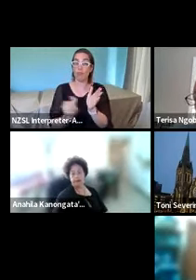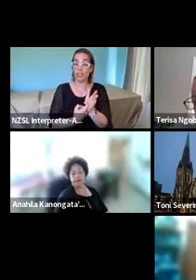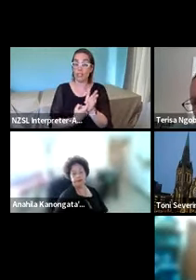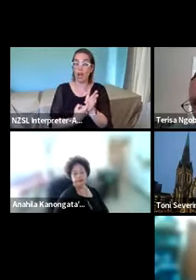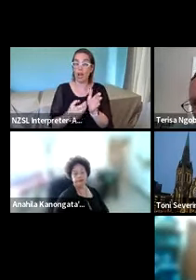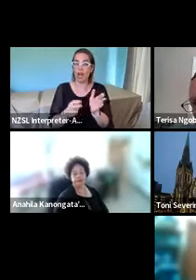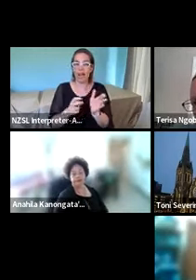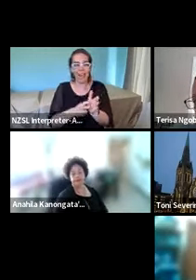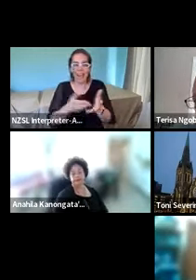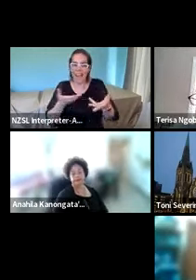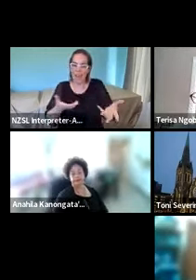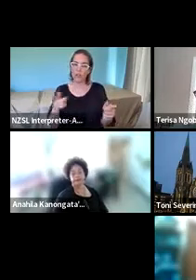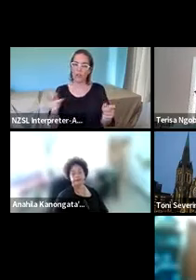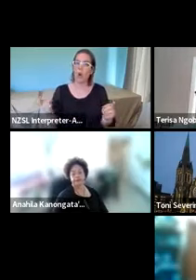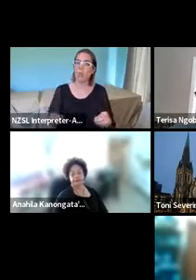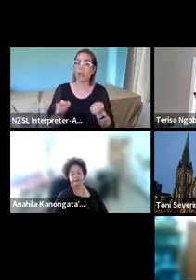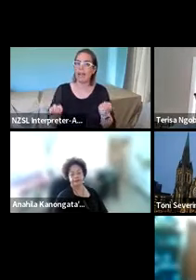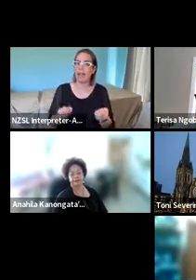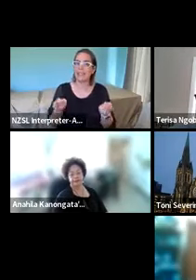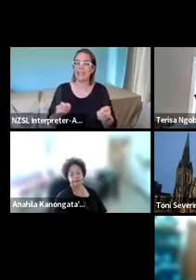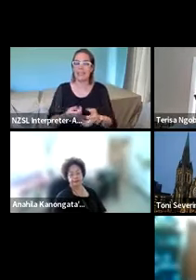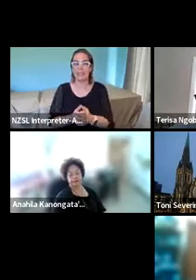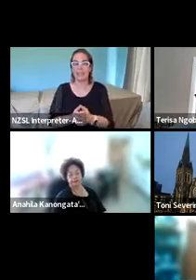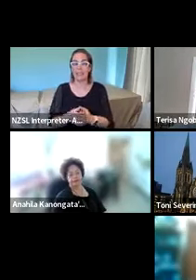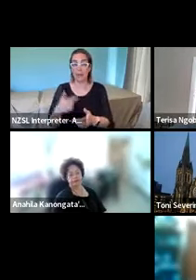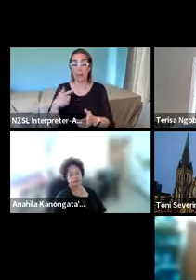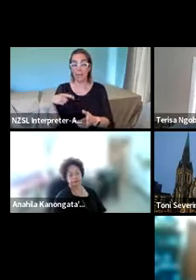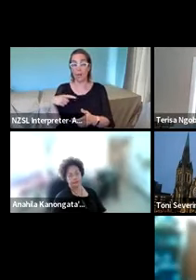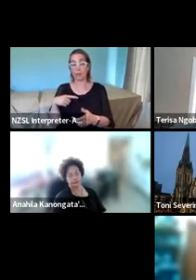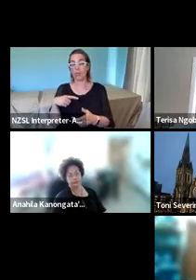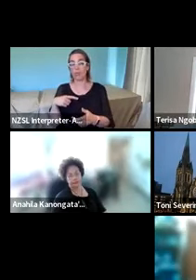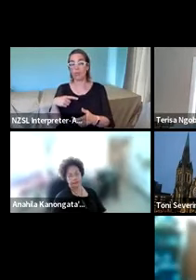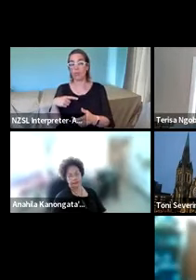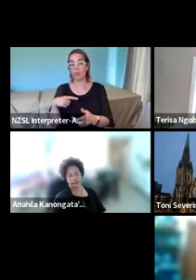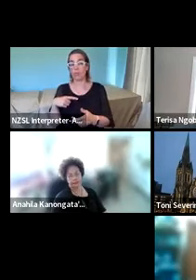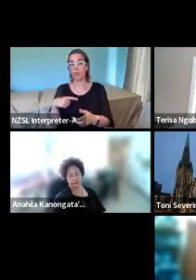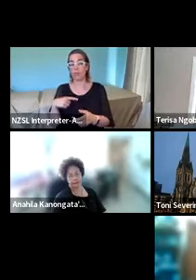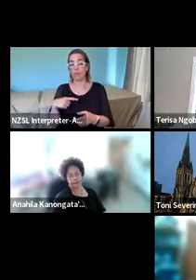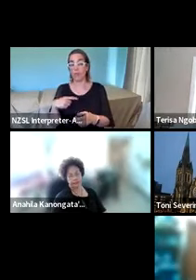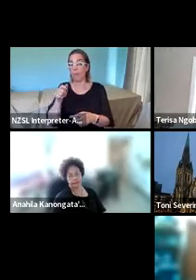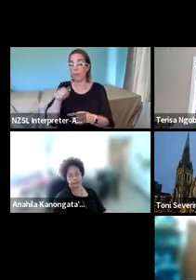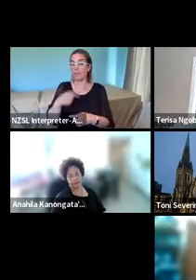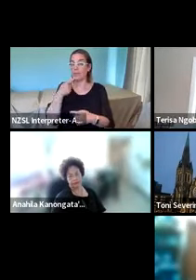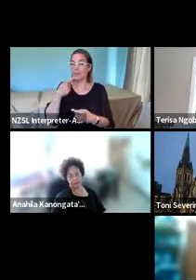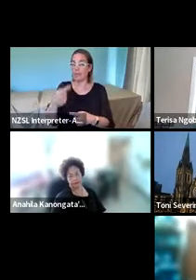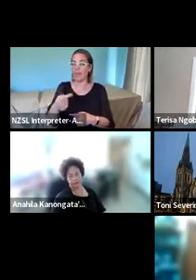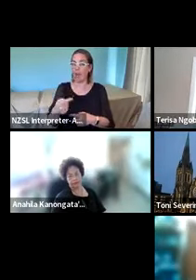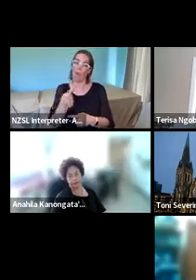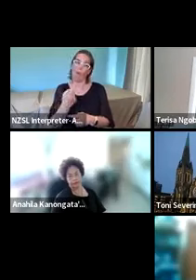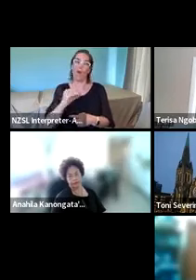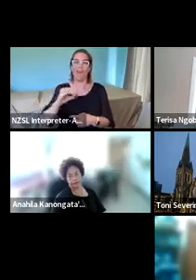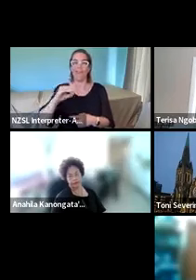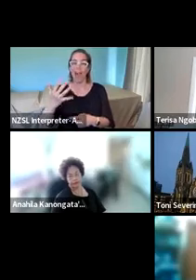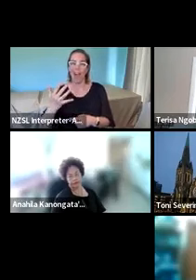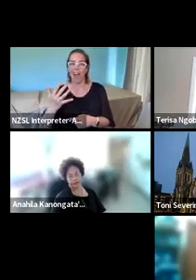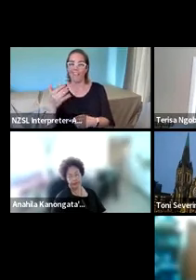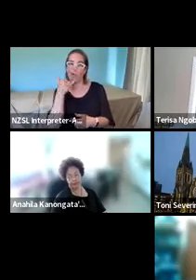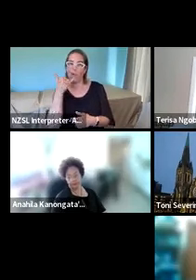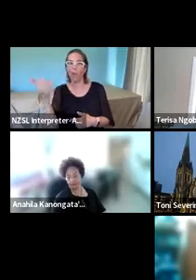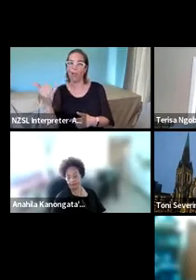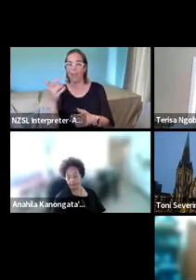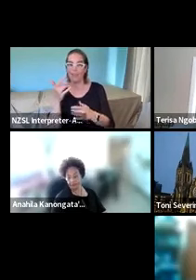operating, or because certainly, you know, someone has suggested a 105 call-in line or something, which